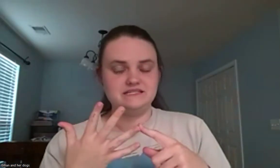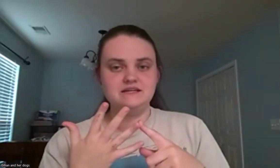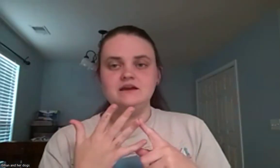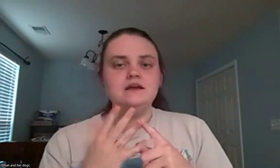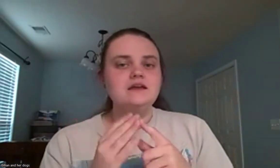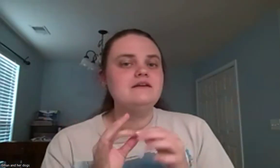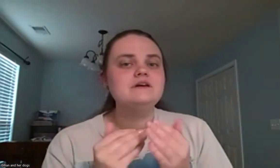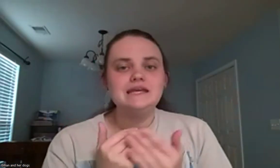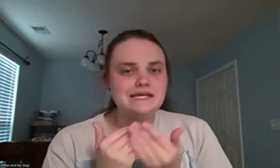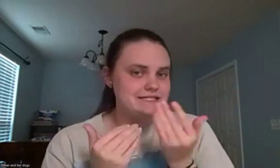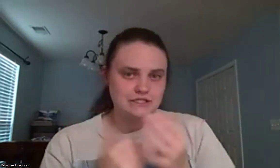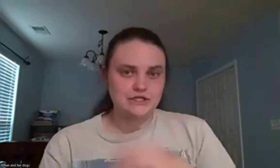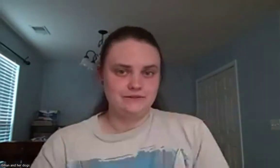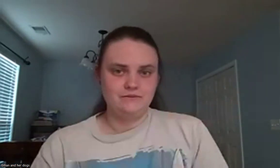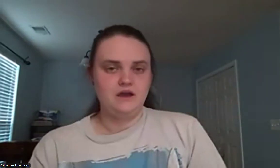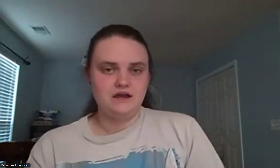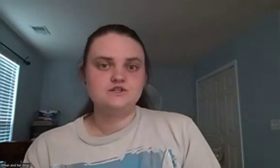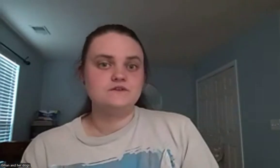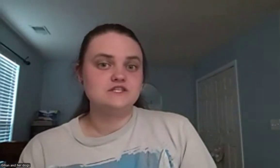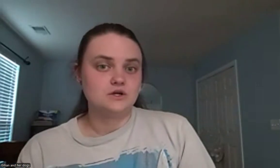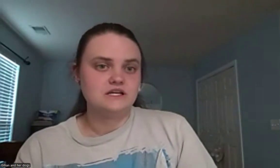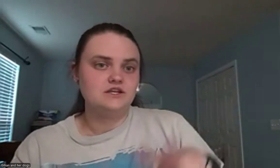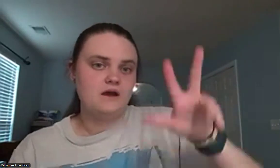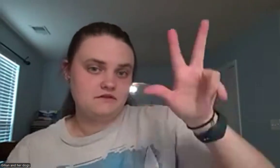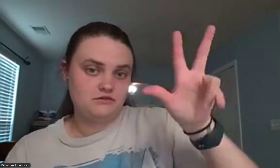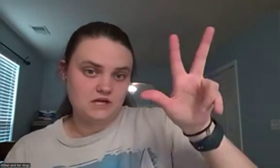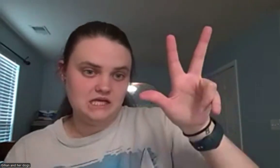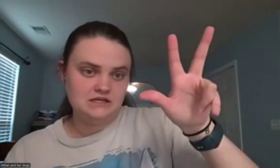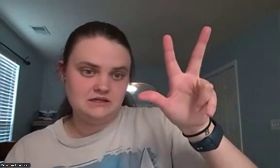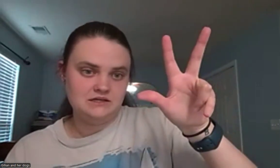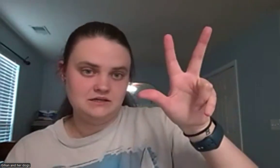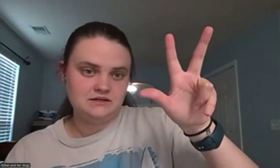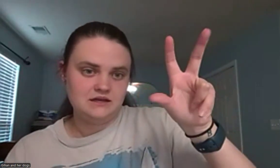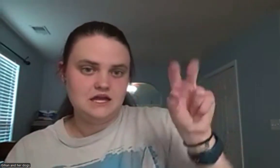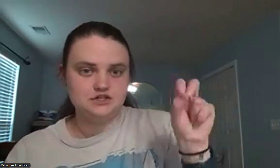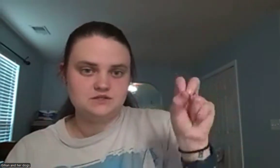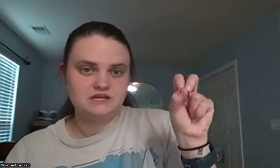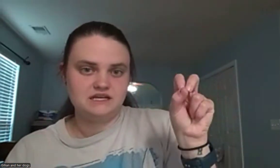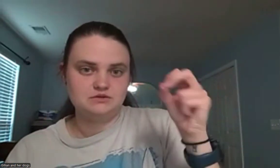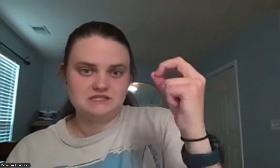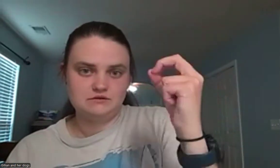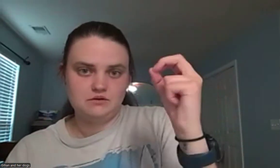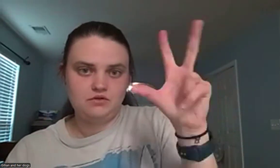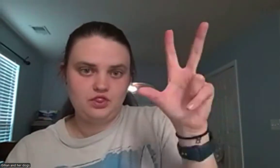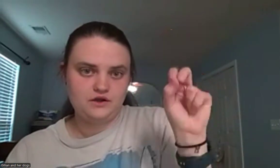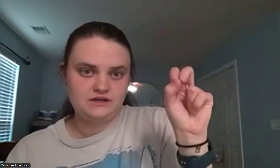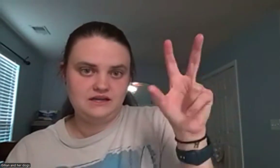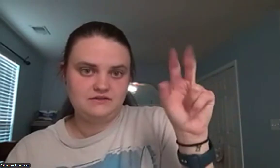60, even easier. Okay. So if it's 30, you have a three and you just bring it into a zero. 30,